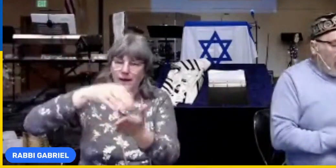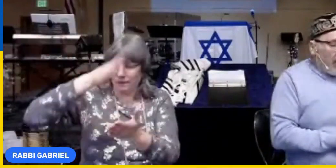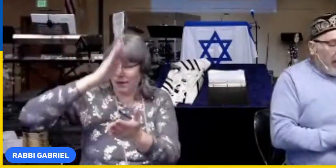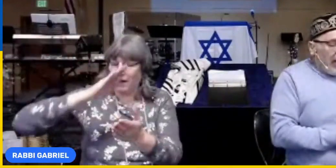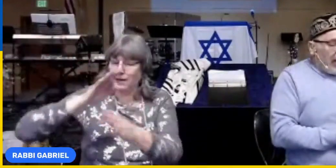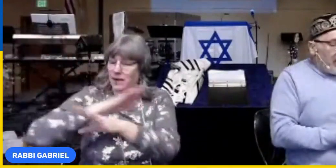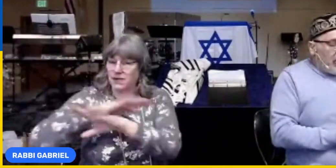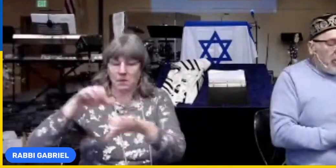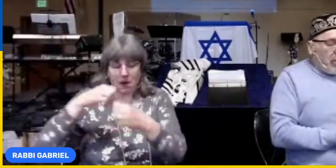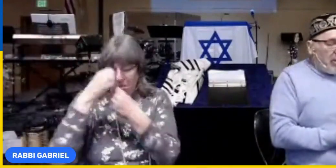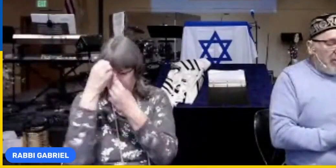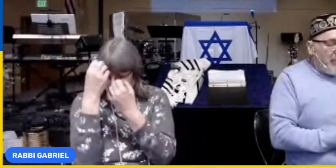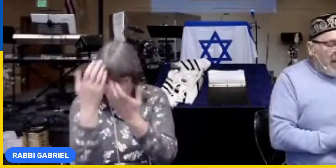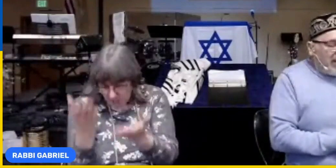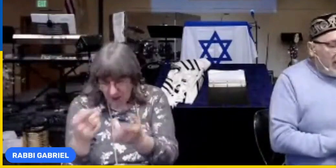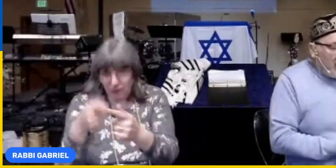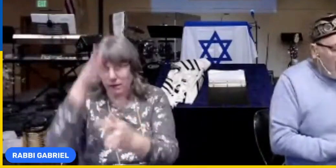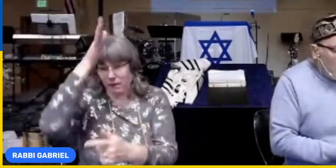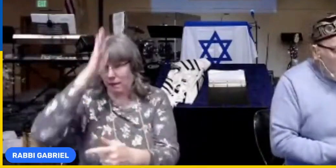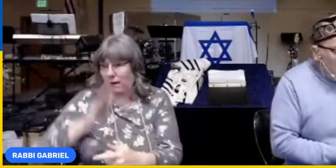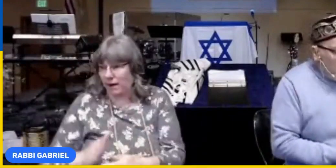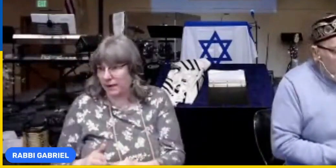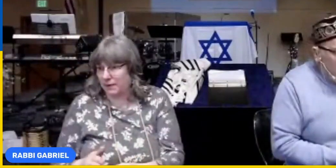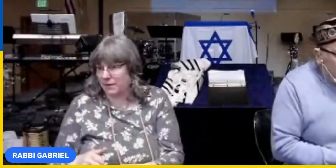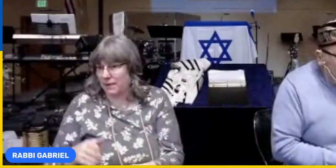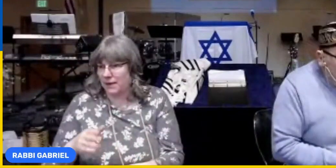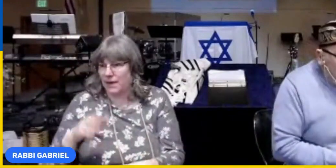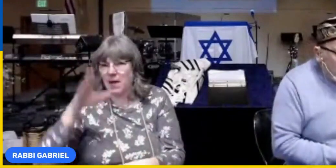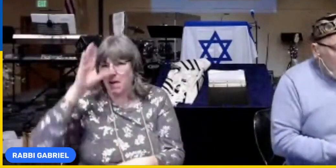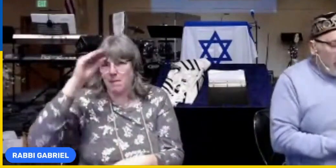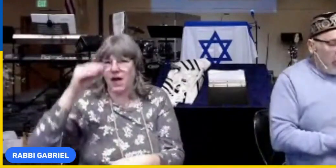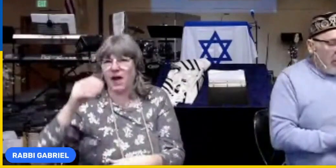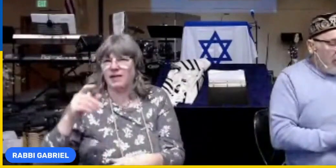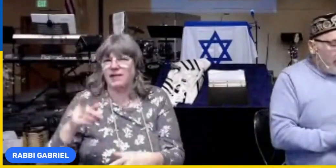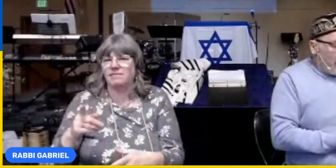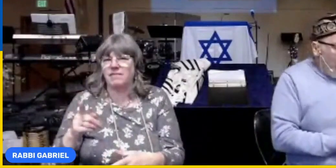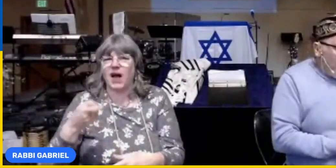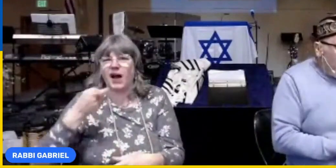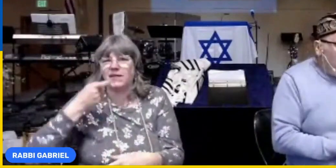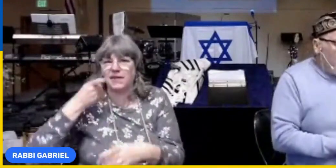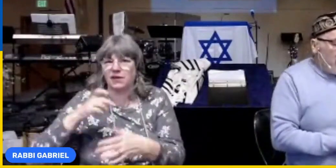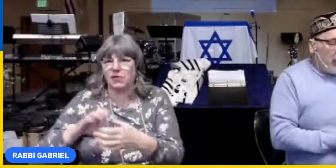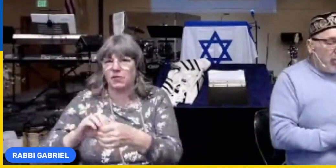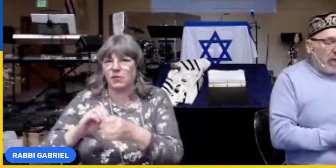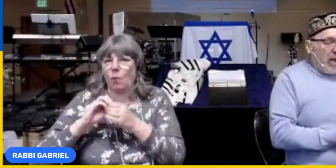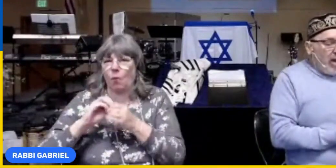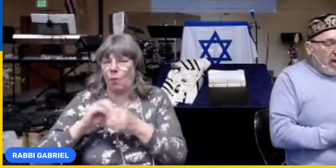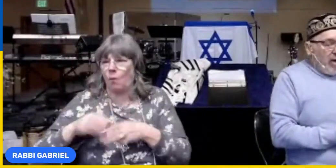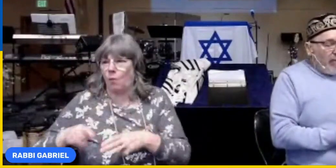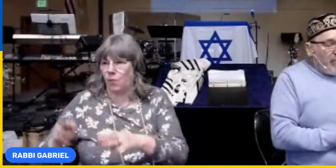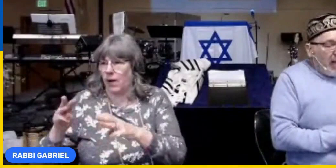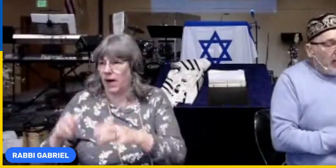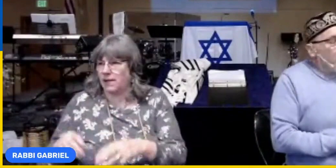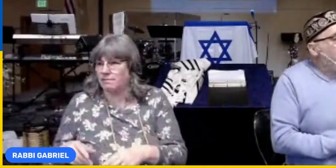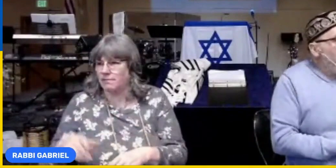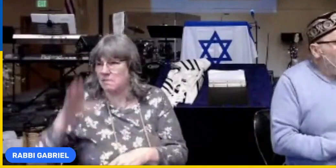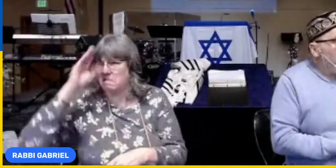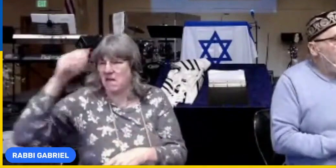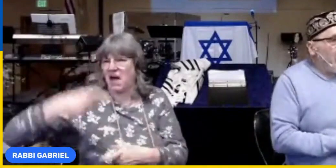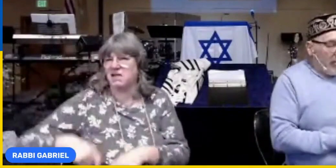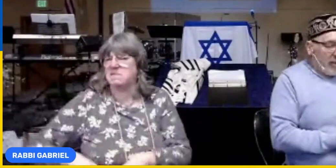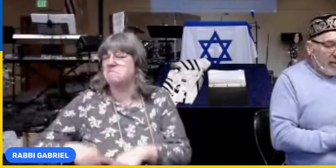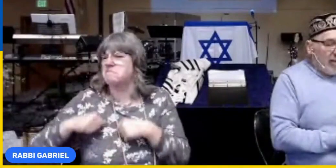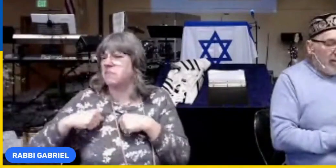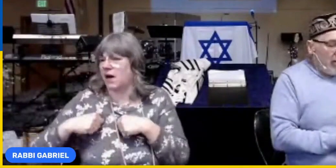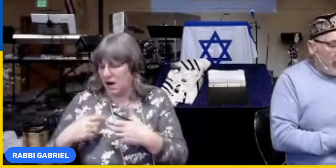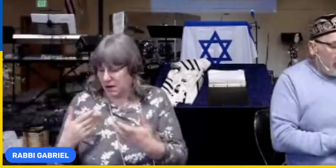and yield to God. It is the story of man's addiction to its own way, to his pride. It is the story of man's